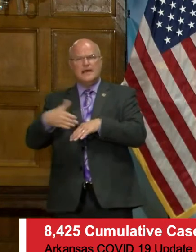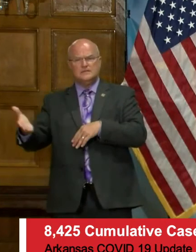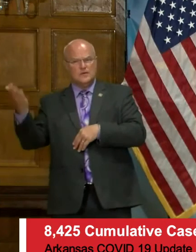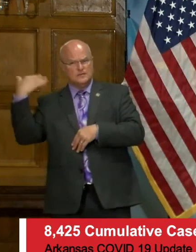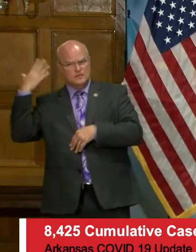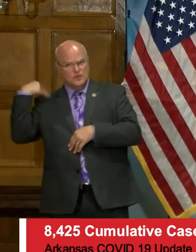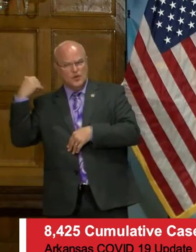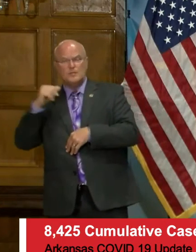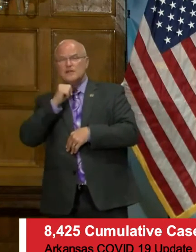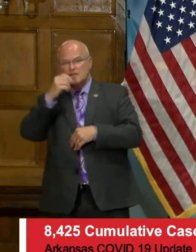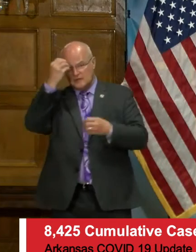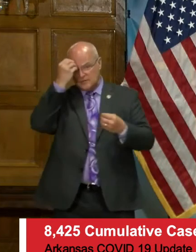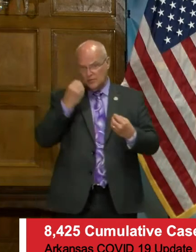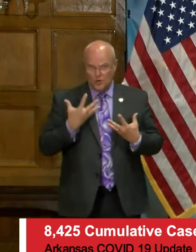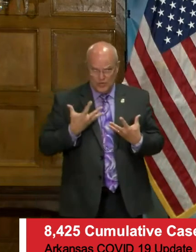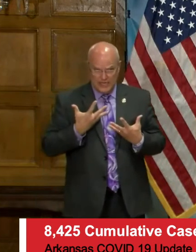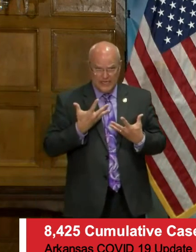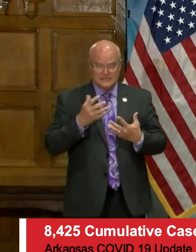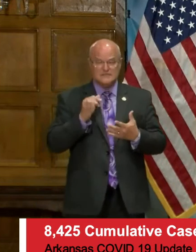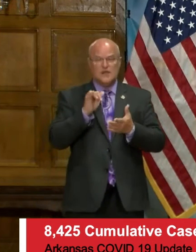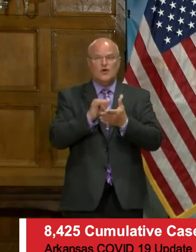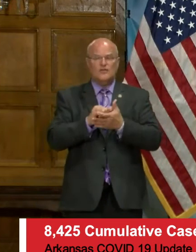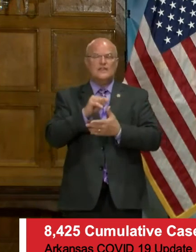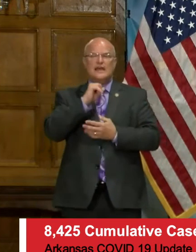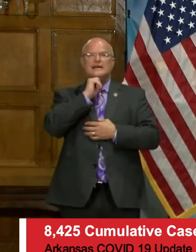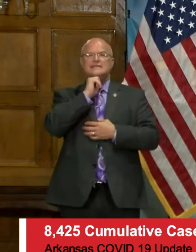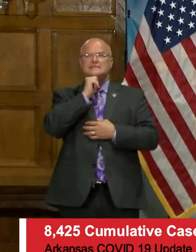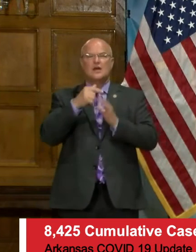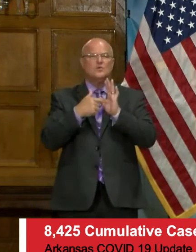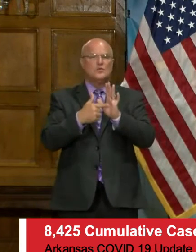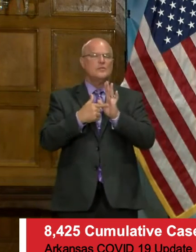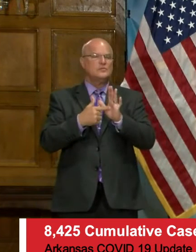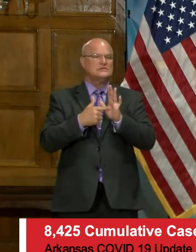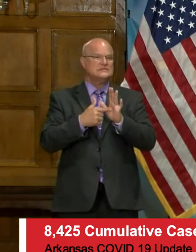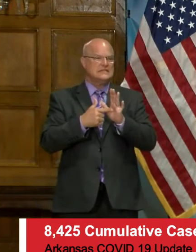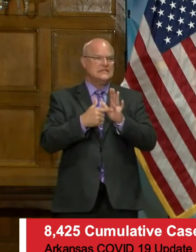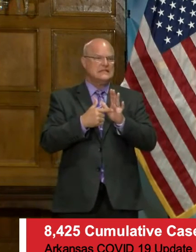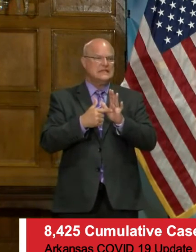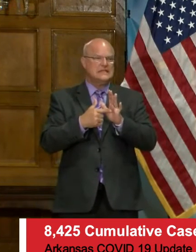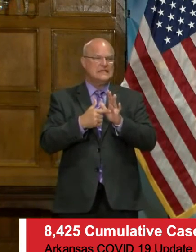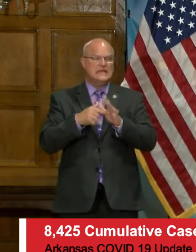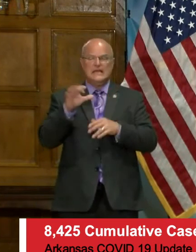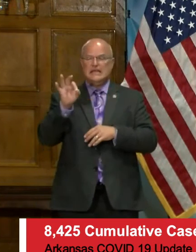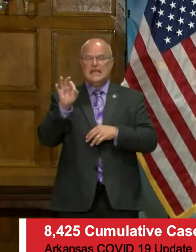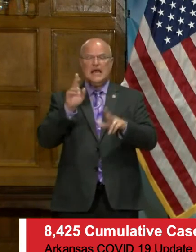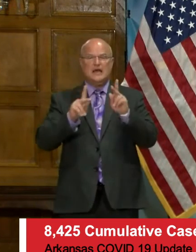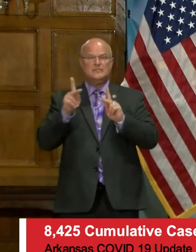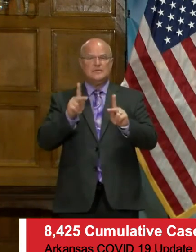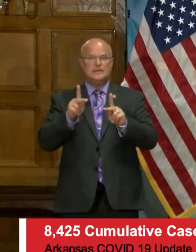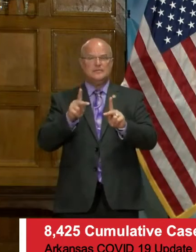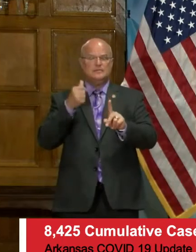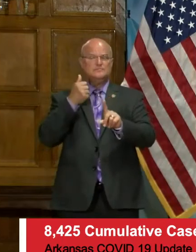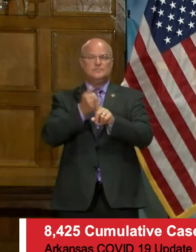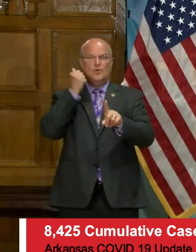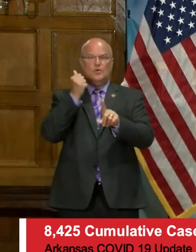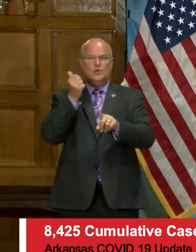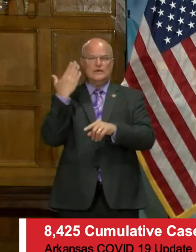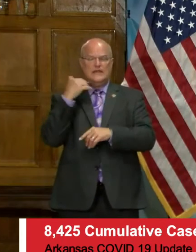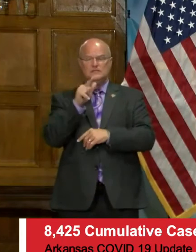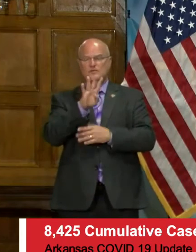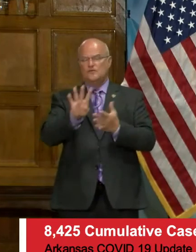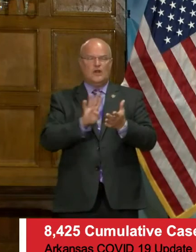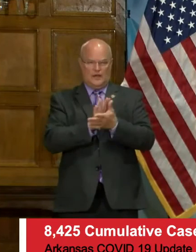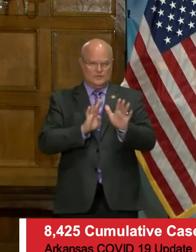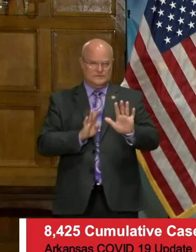earlier but had not been reported to us. So that's not representing 9 people having passed away in the last